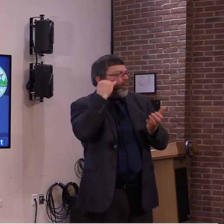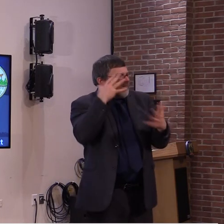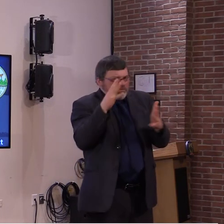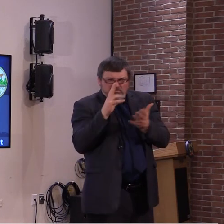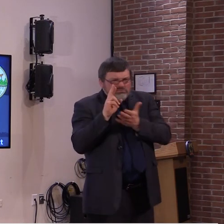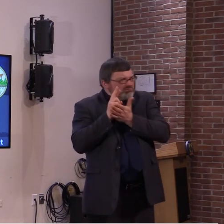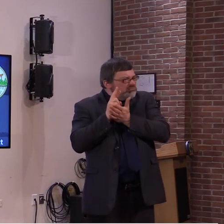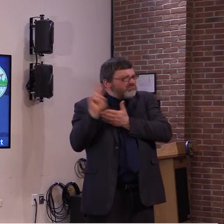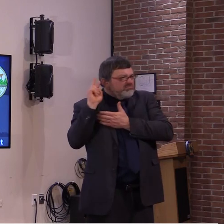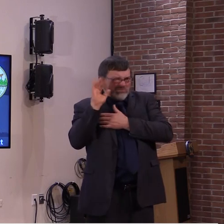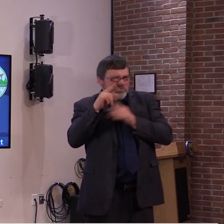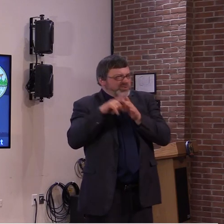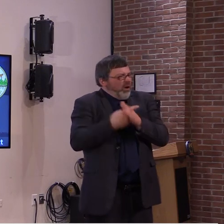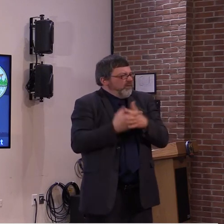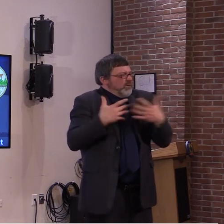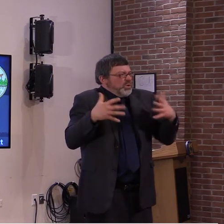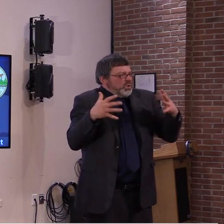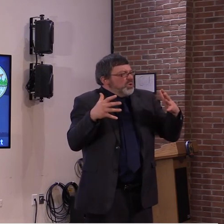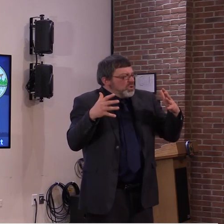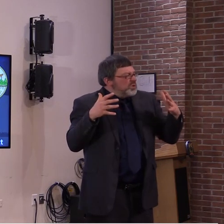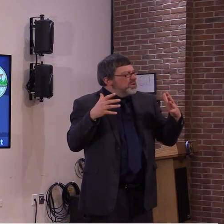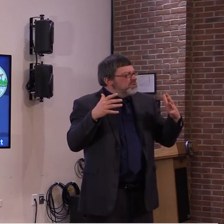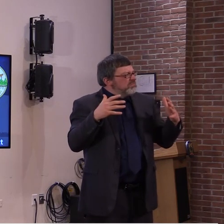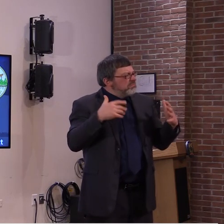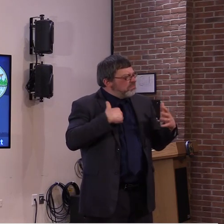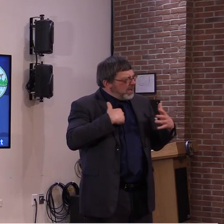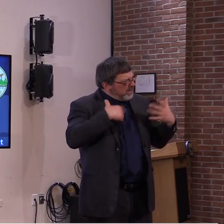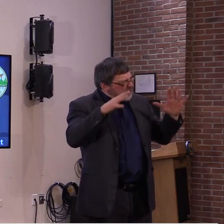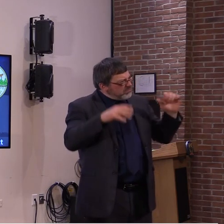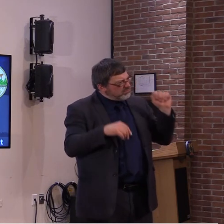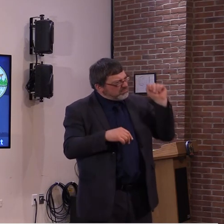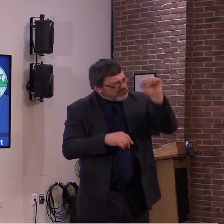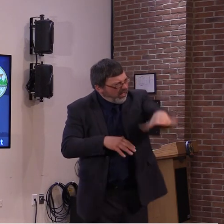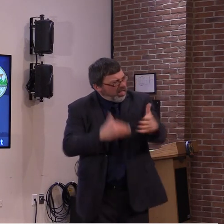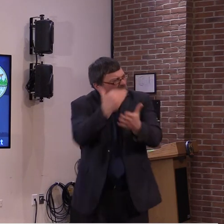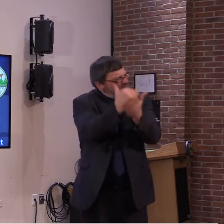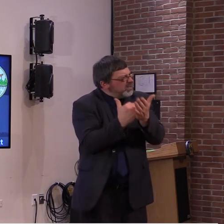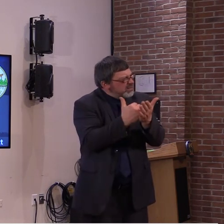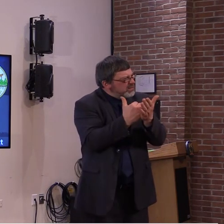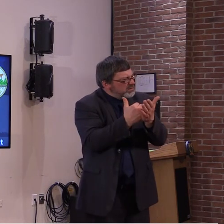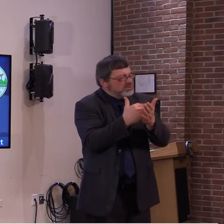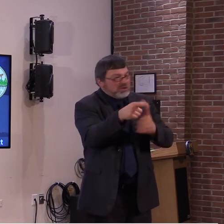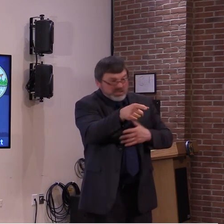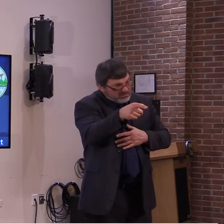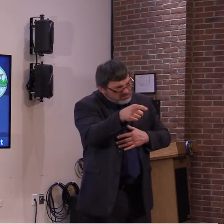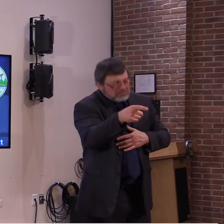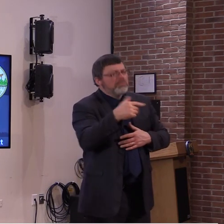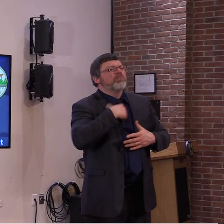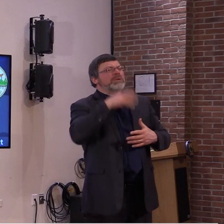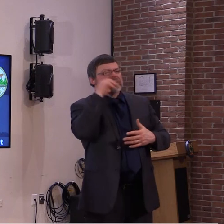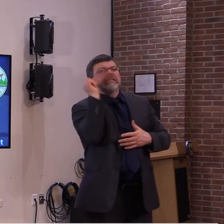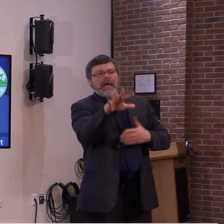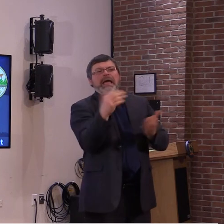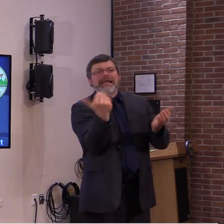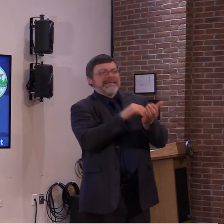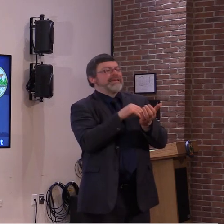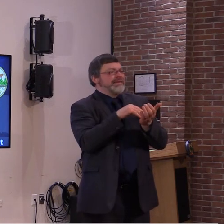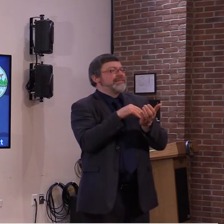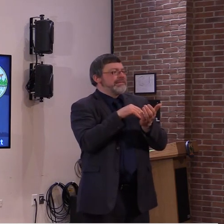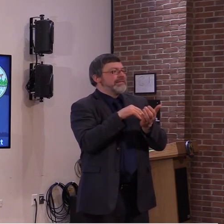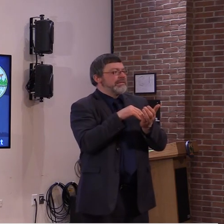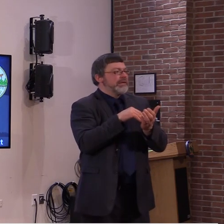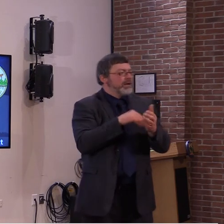we got you a list, but I will double check and make sure that you get that list. Yeah, the list I got was for